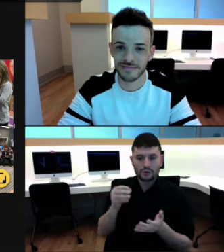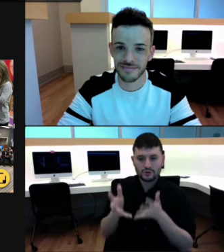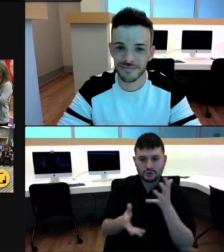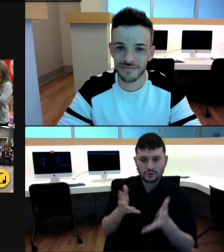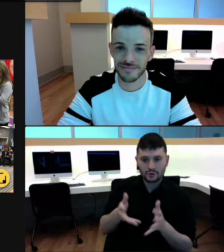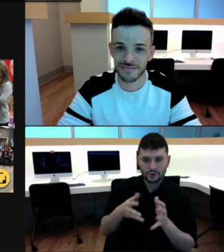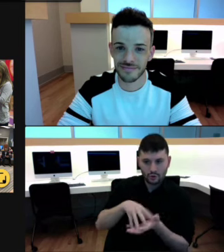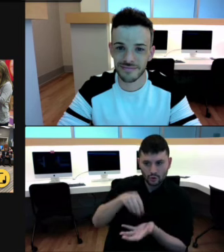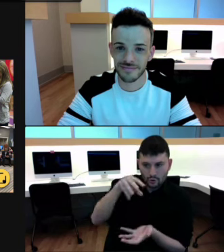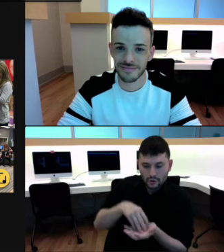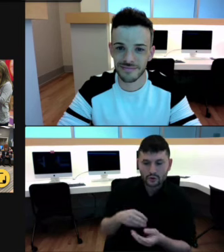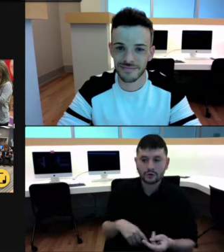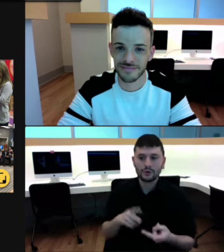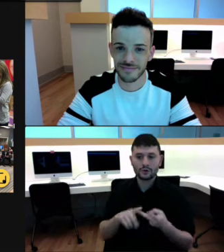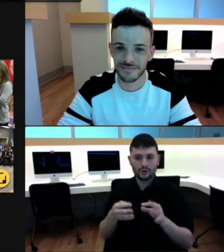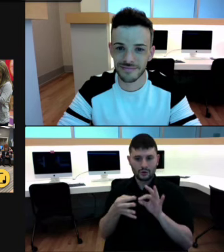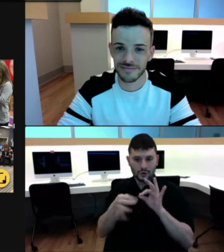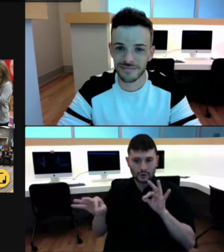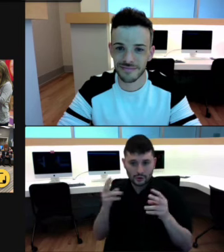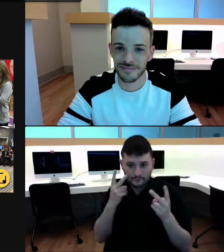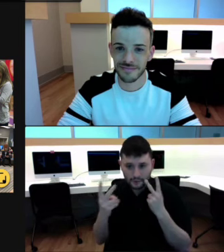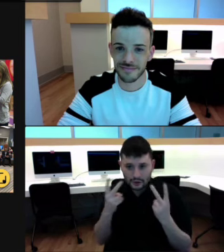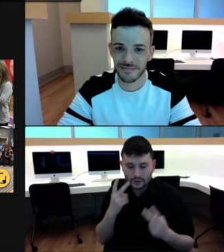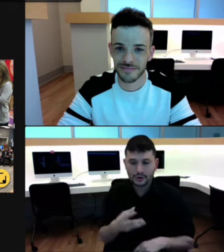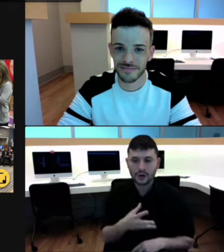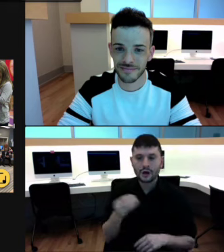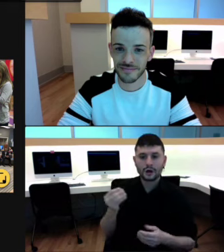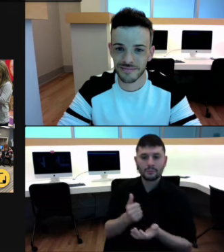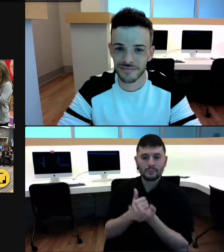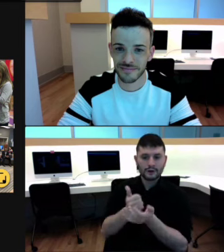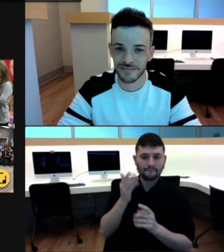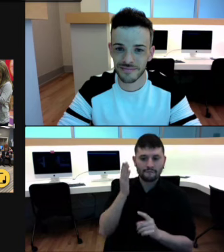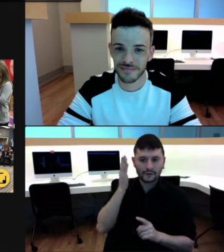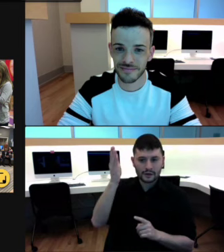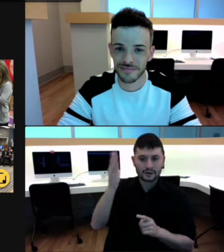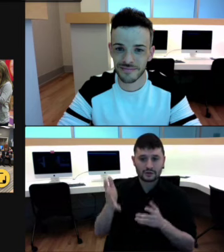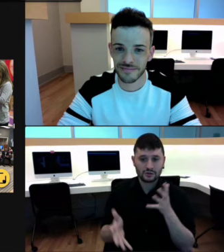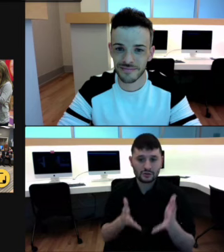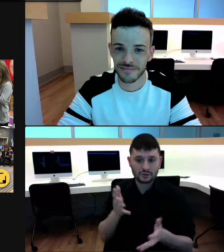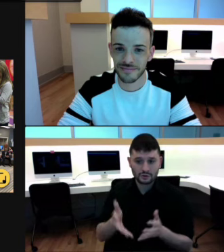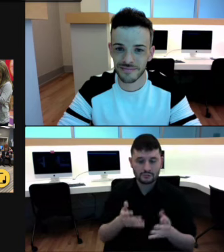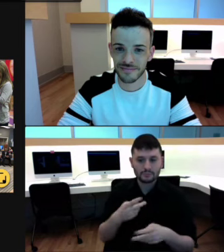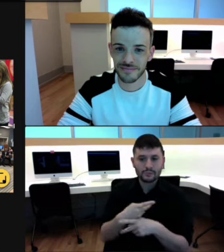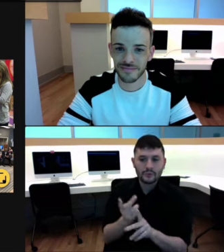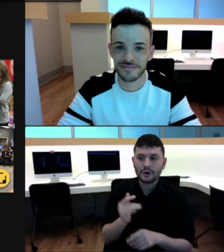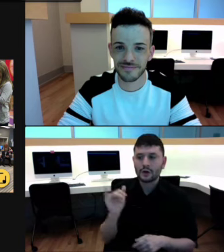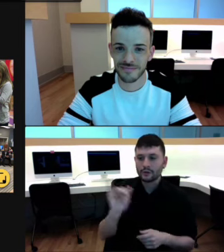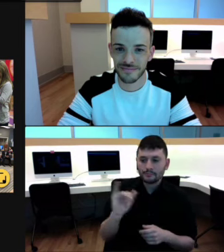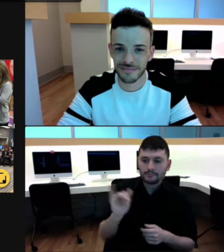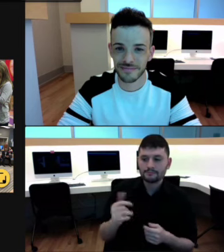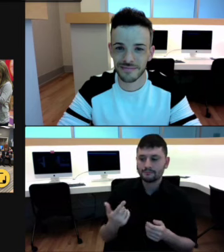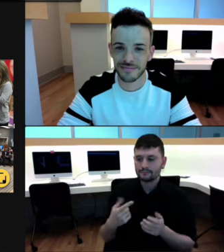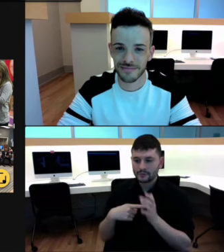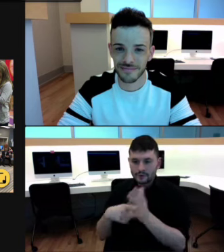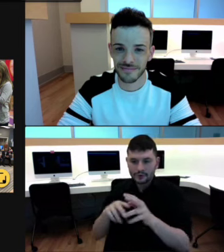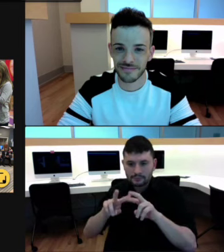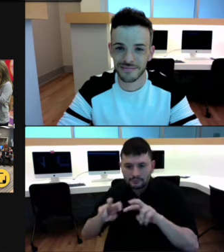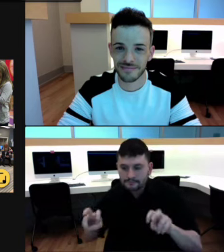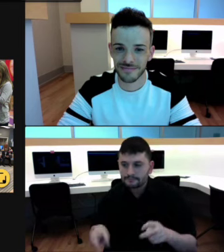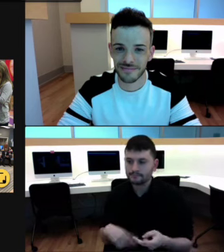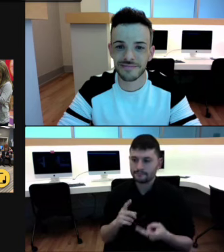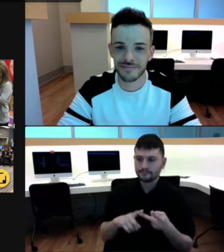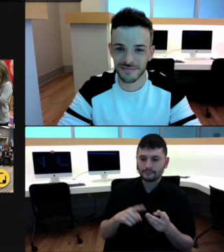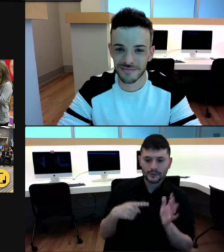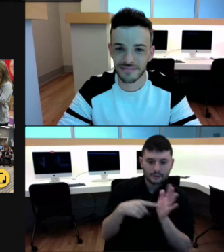gesturing, using gesture to learn, communicate visually, and eventually creating different types